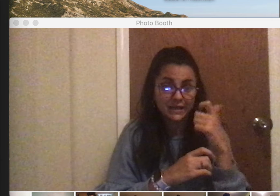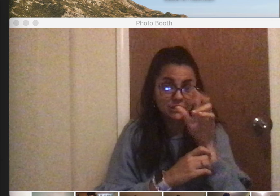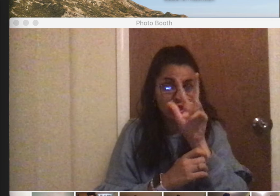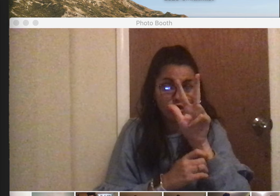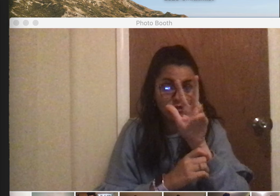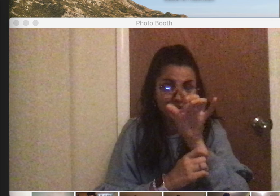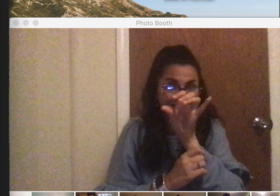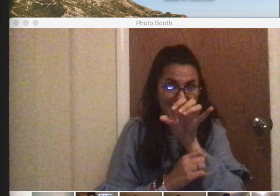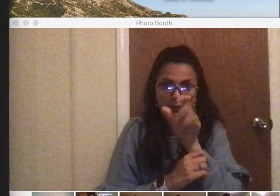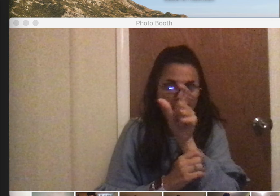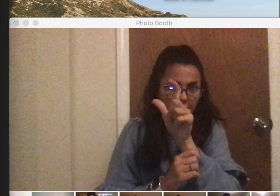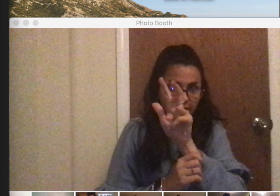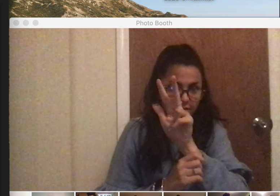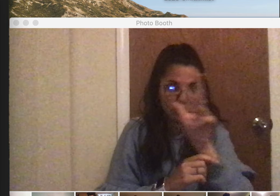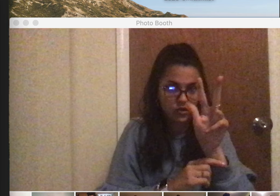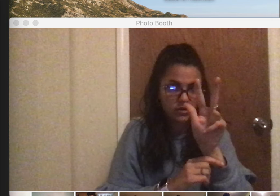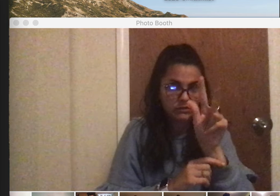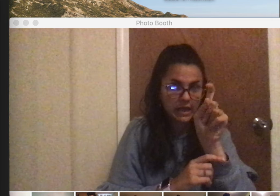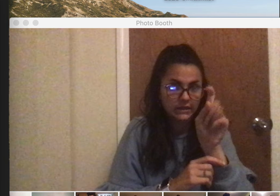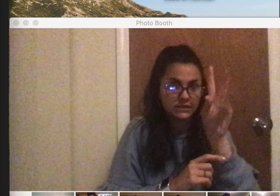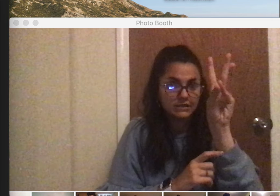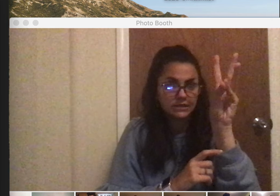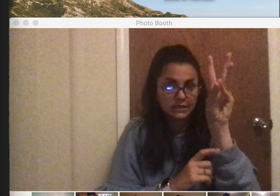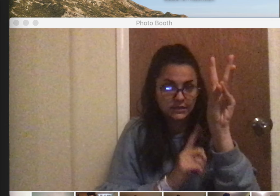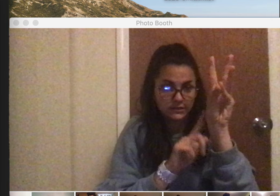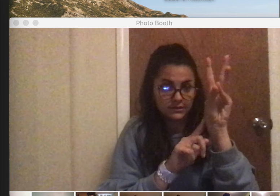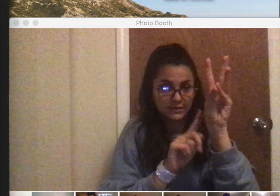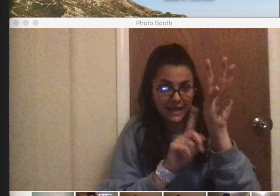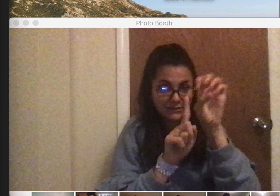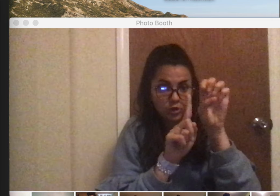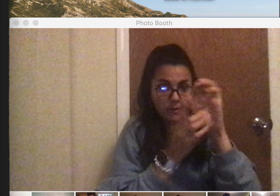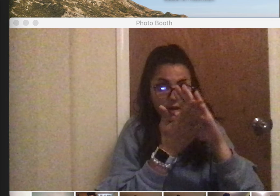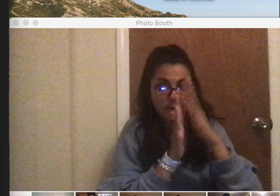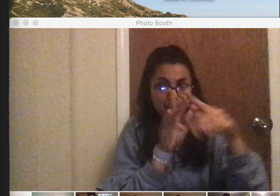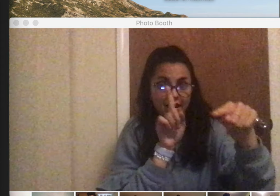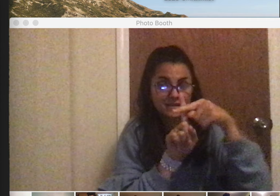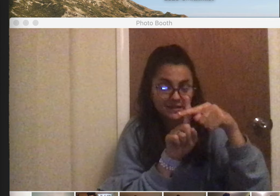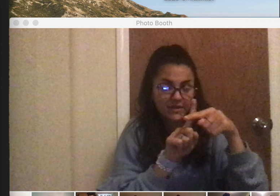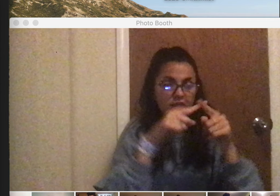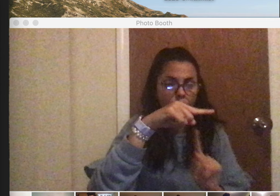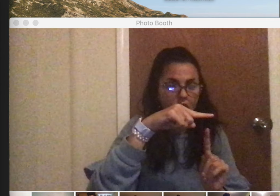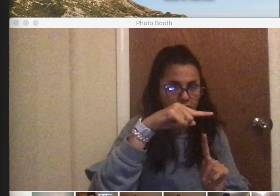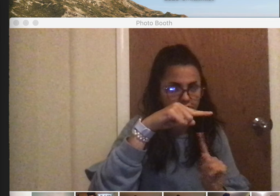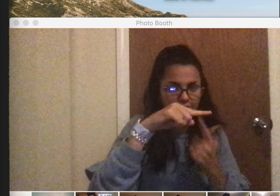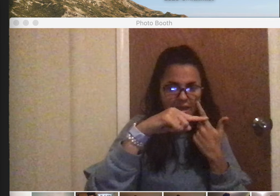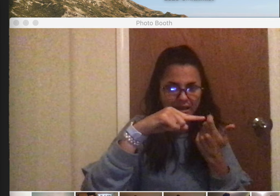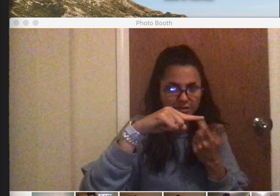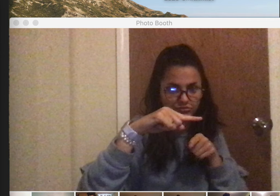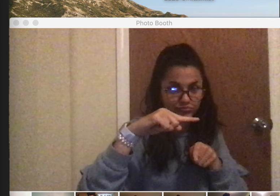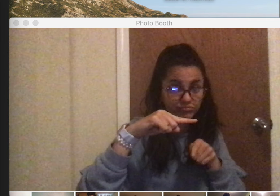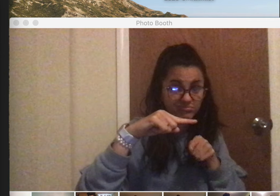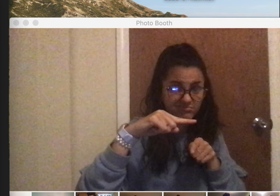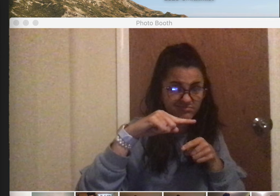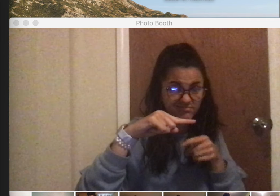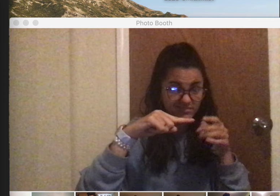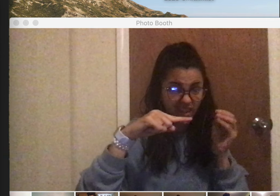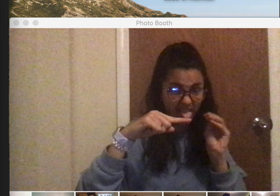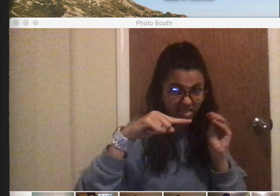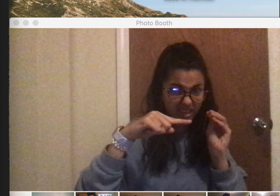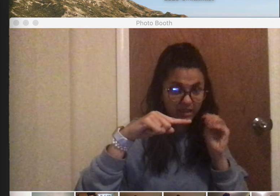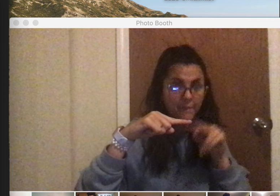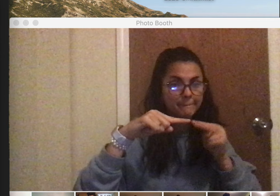in the habit of doing that so we don't forget. All right, and then we have x to the negative 3rd, x to the